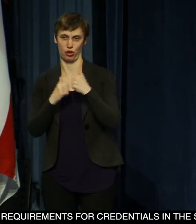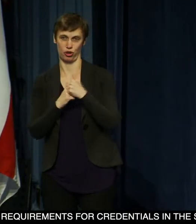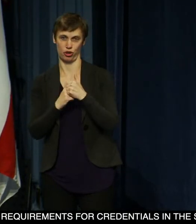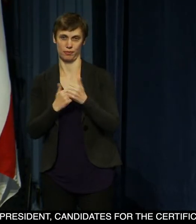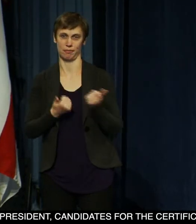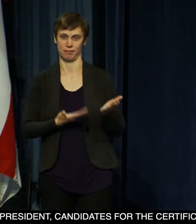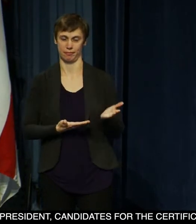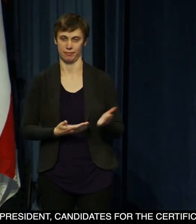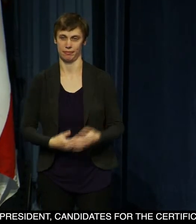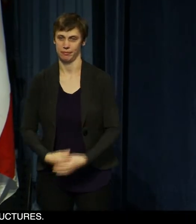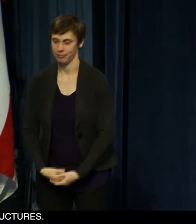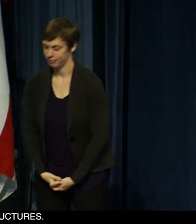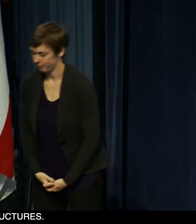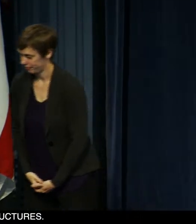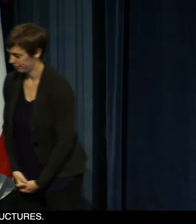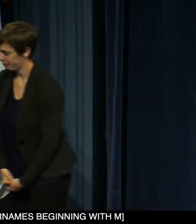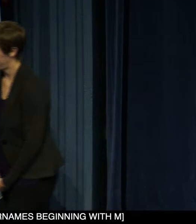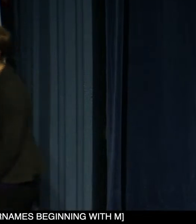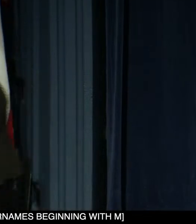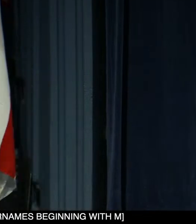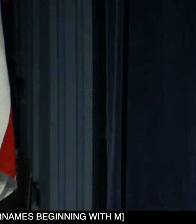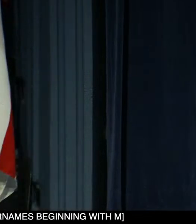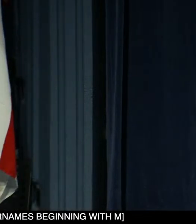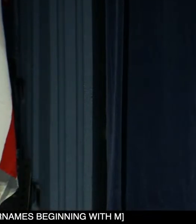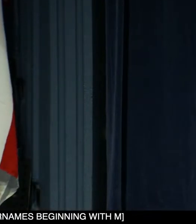Farhan Masroor.